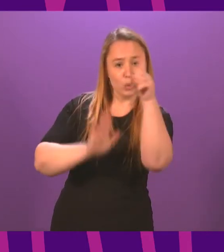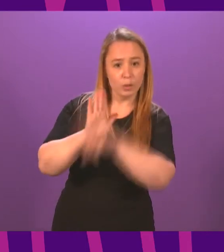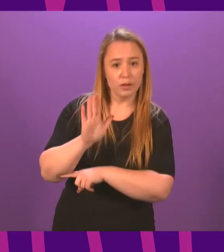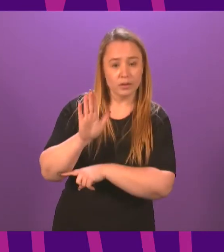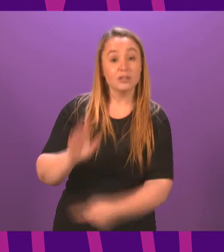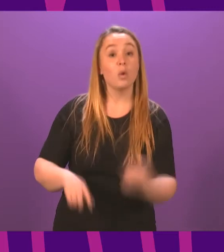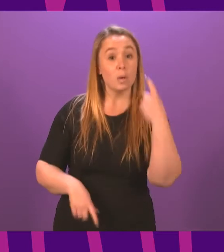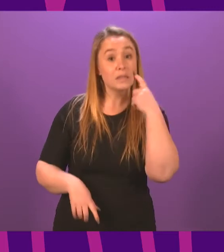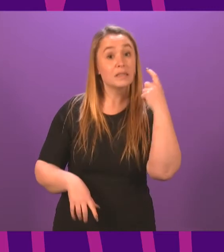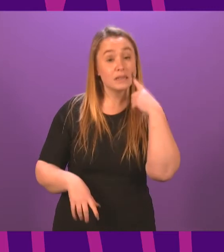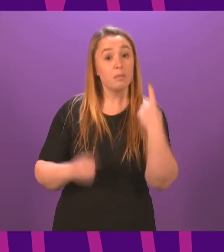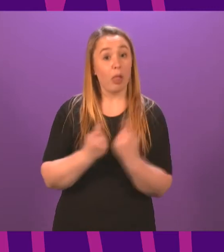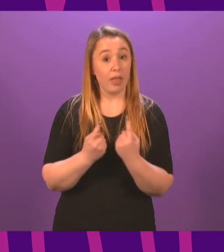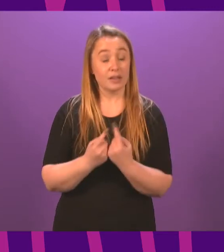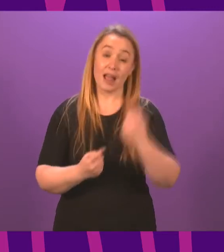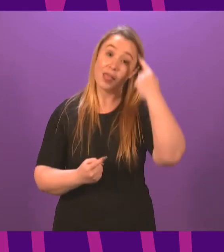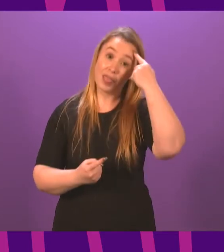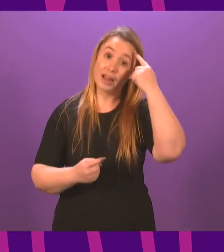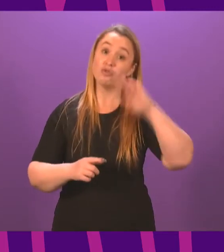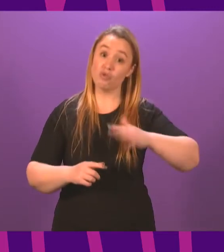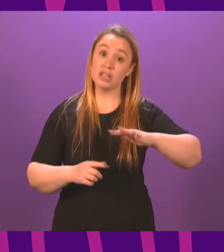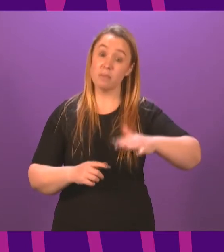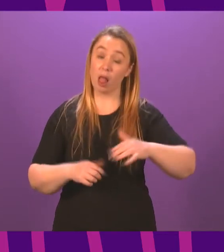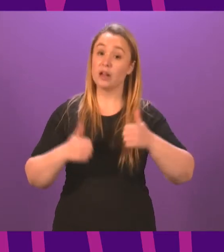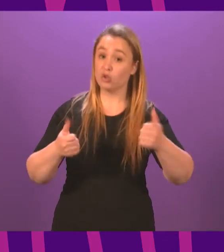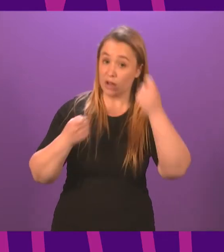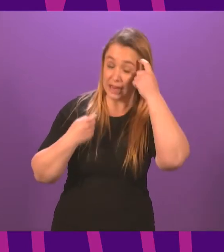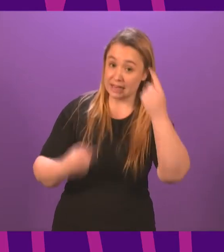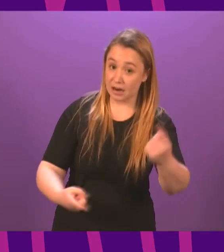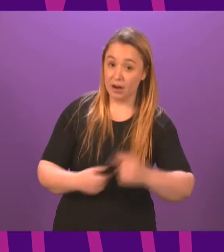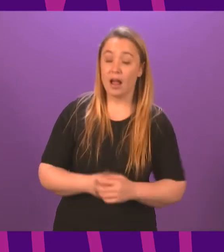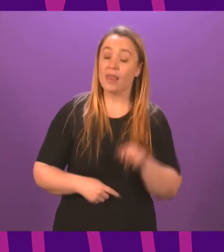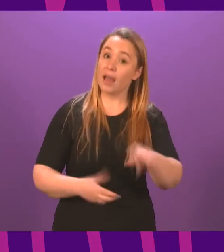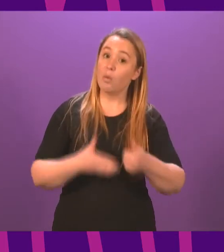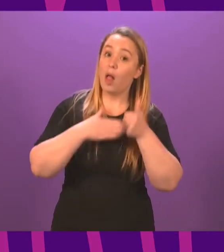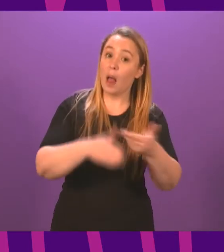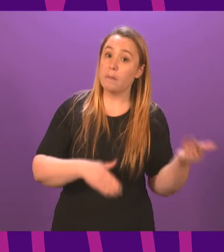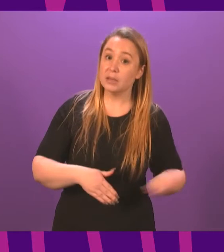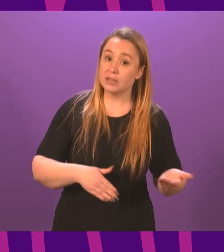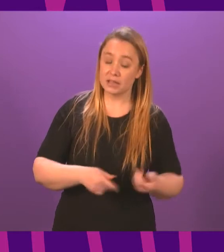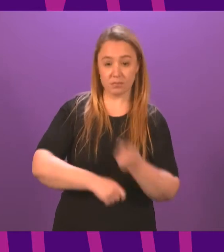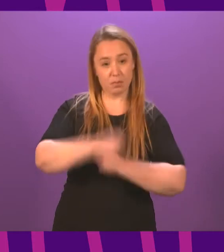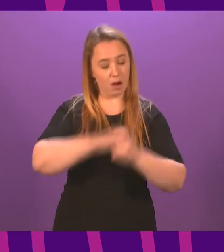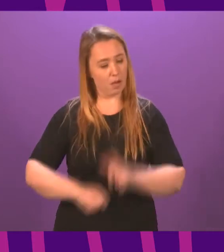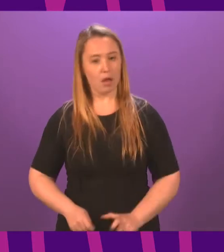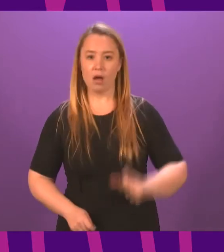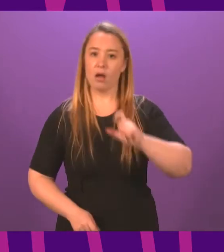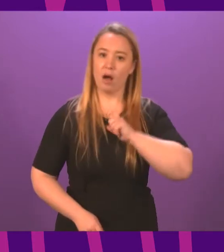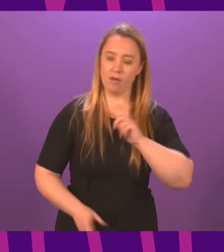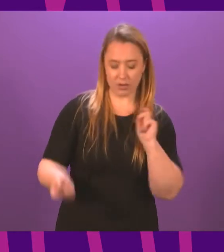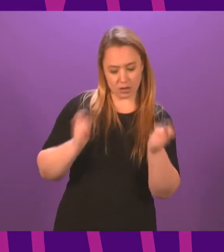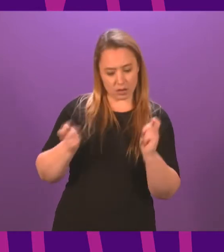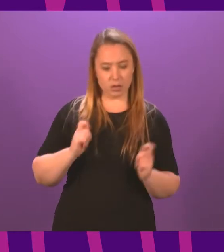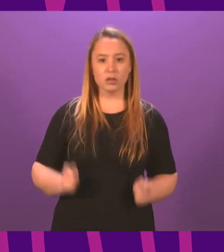measures and, in our view, entirely reasonable requests and would go a long way to giving businesses more confidence during this difficult